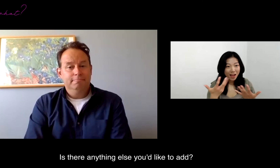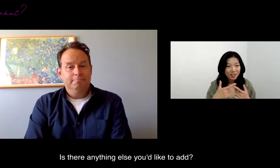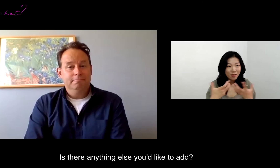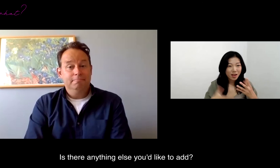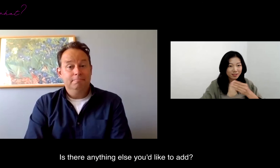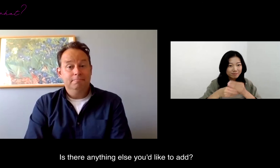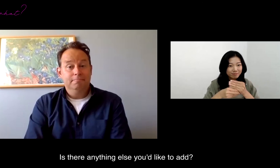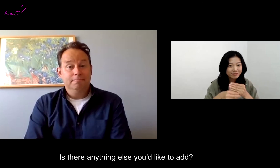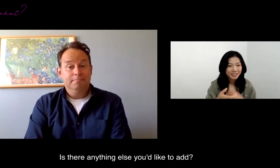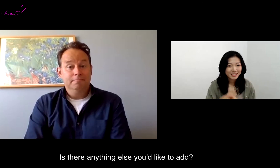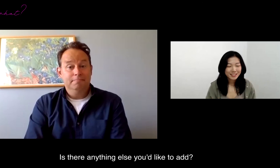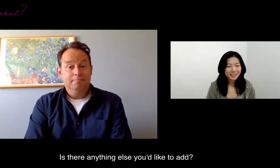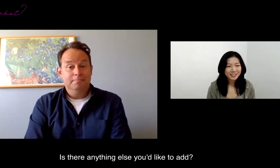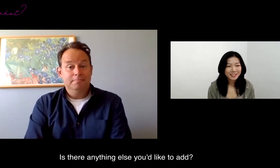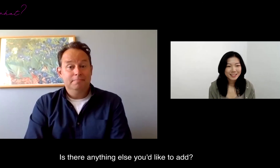Is there anything else you'd like to add?